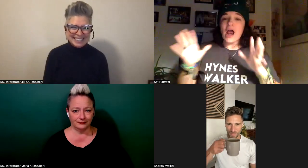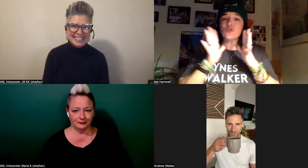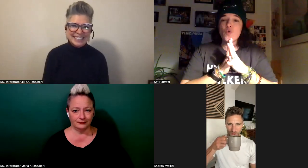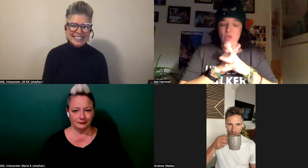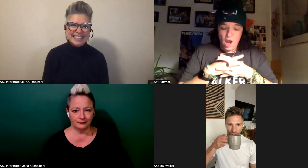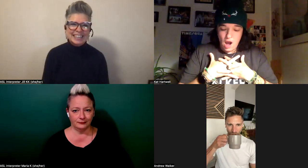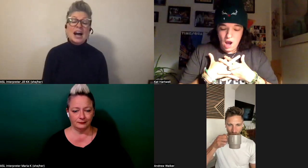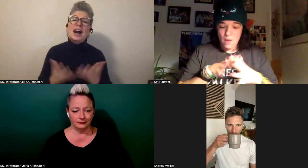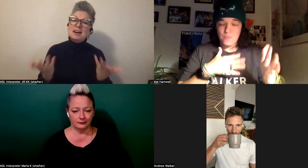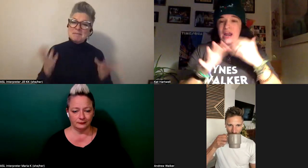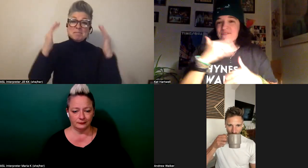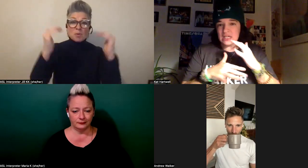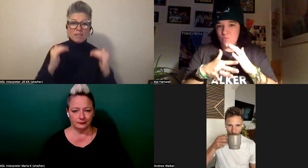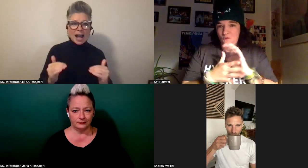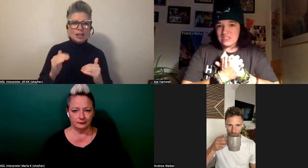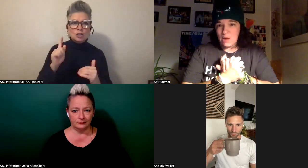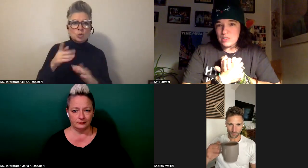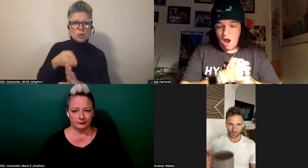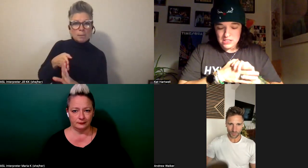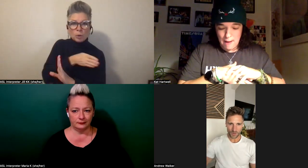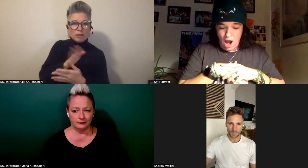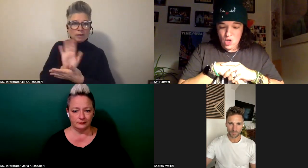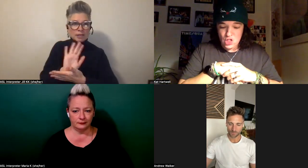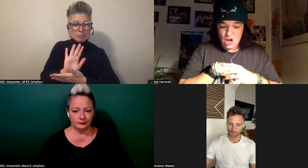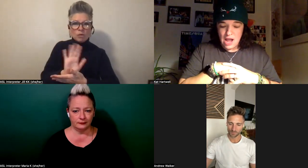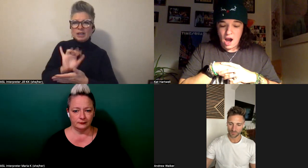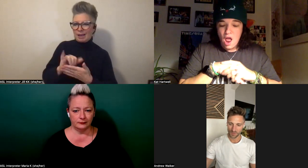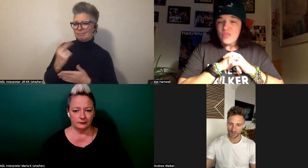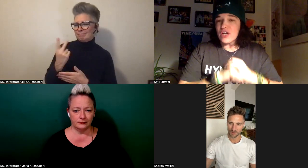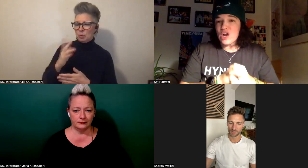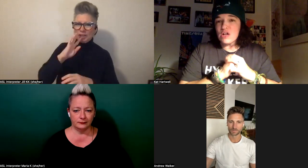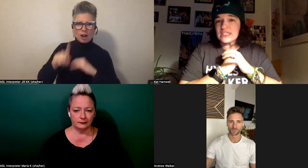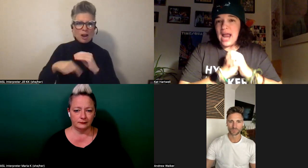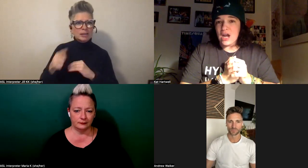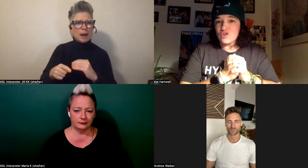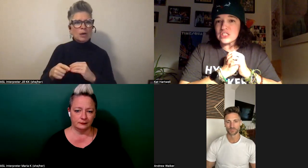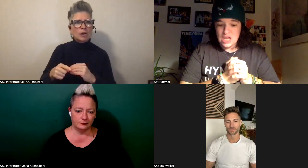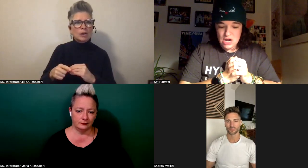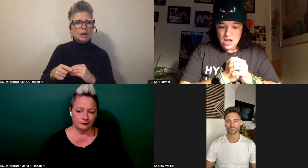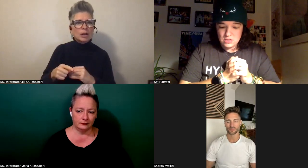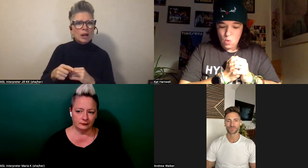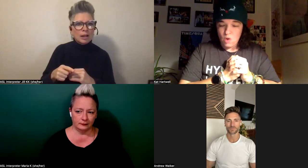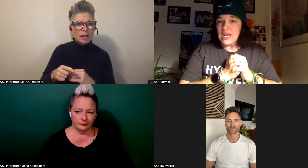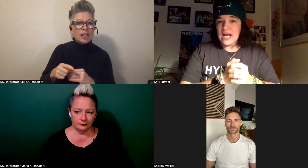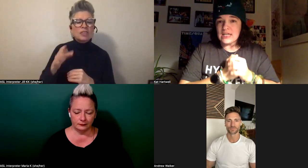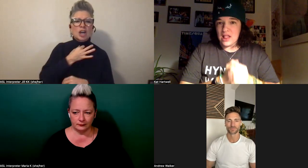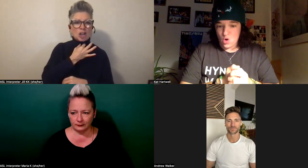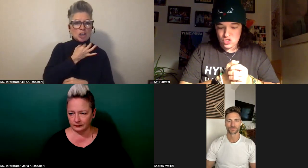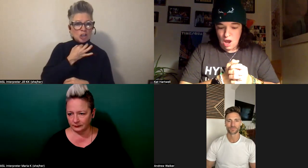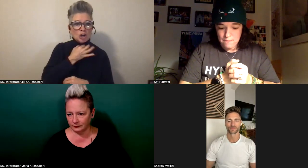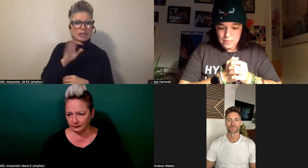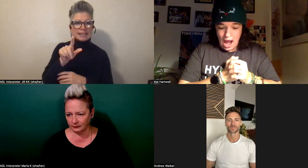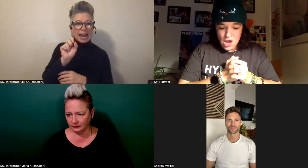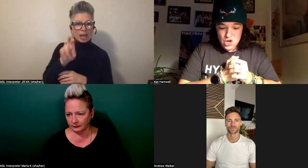Moving on to the previous movie that we talked about earlier, like the Kim and Karin series with Nikki and